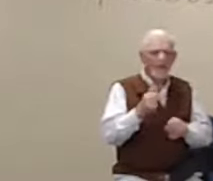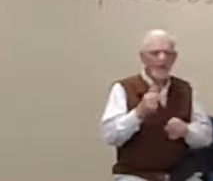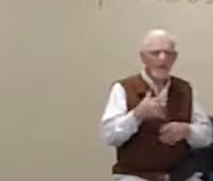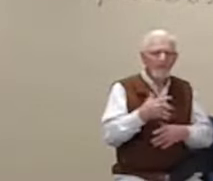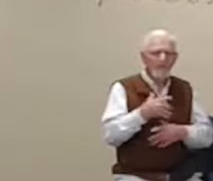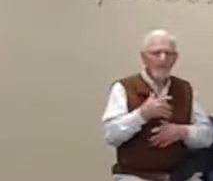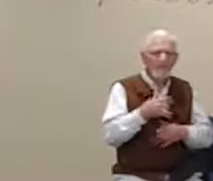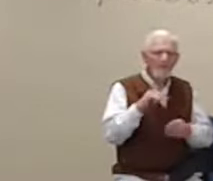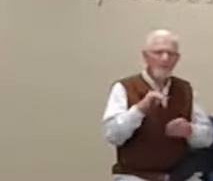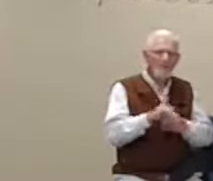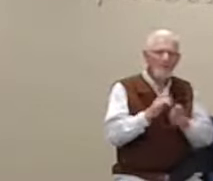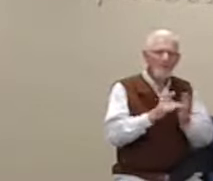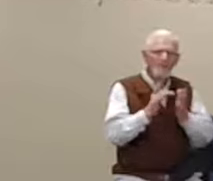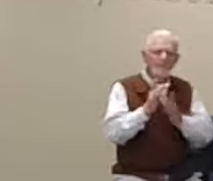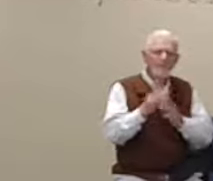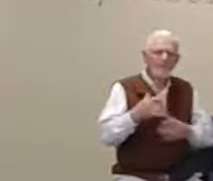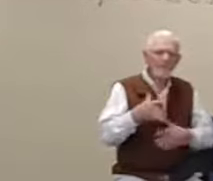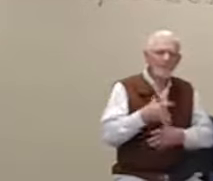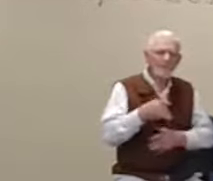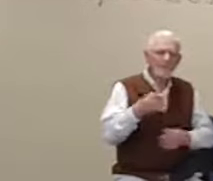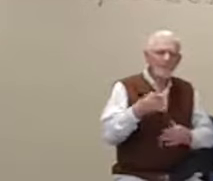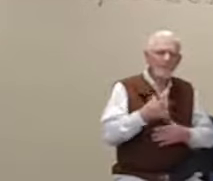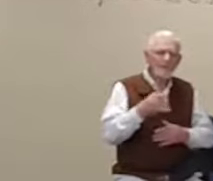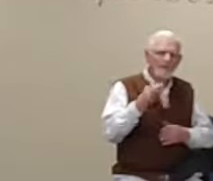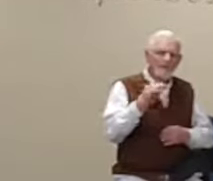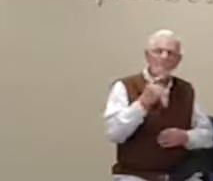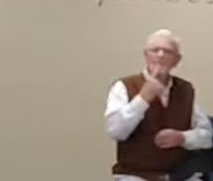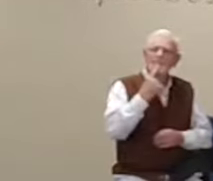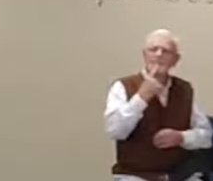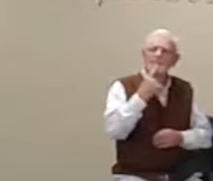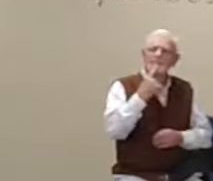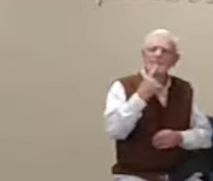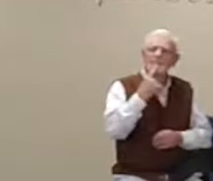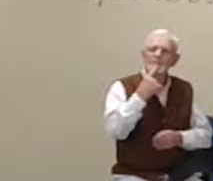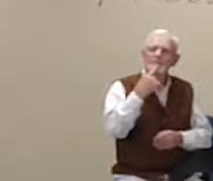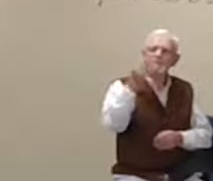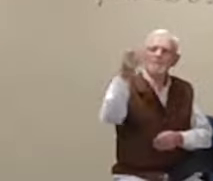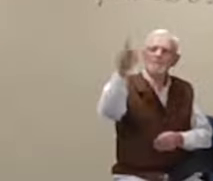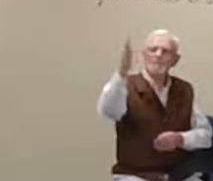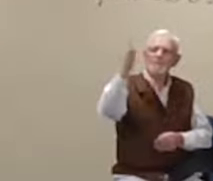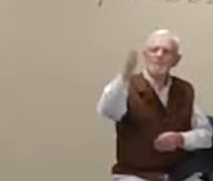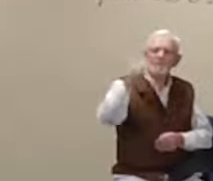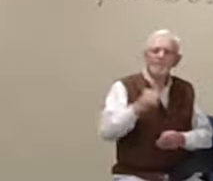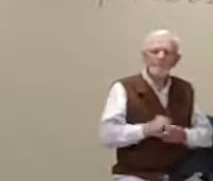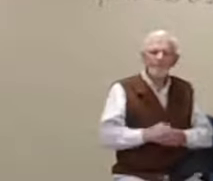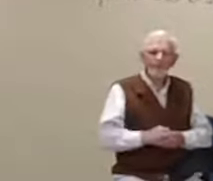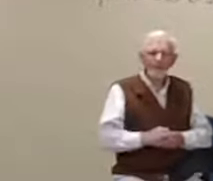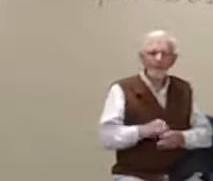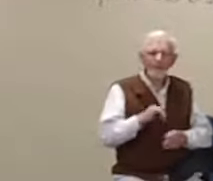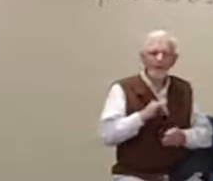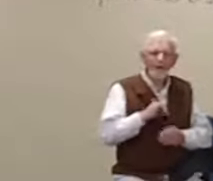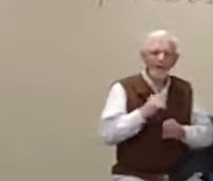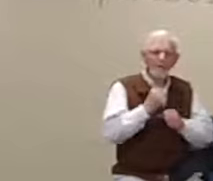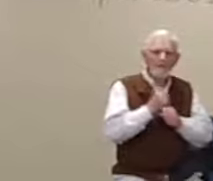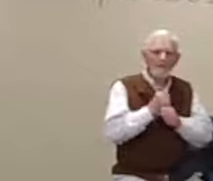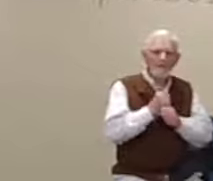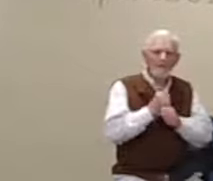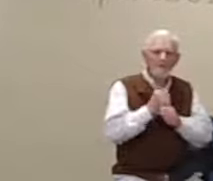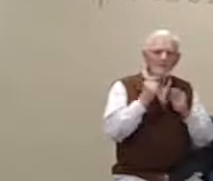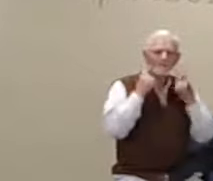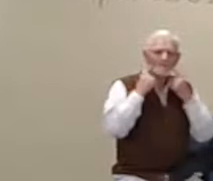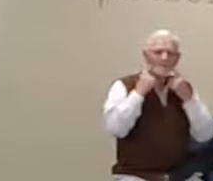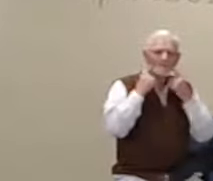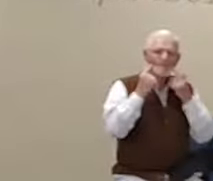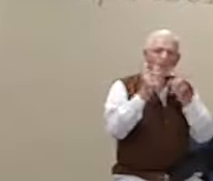the real biblical fear. It's the fear of disappointing him. Yeah. You know, it's the fear of, I love his smile